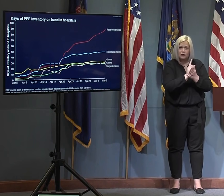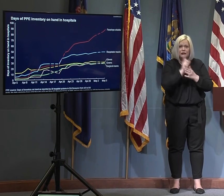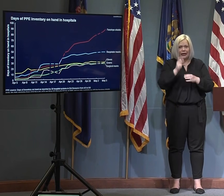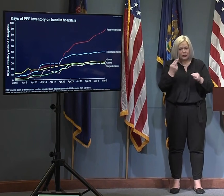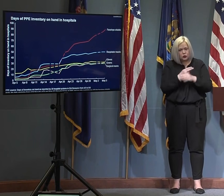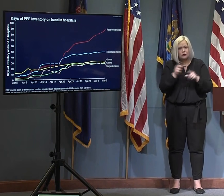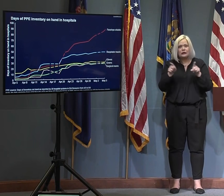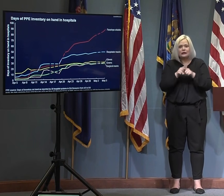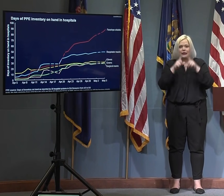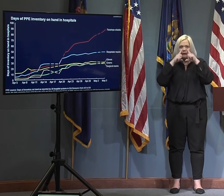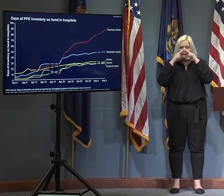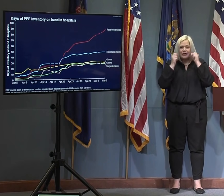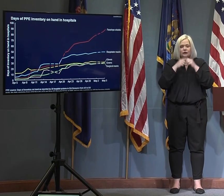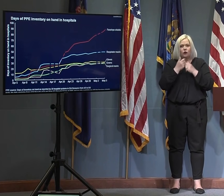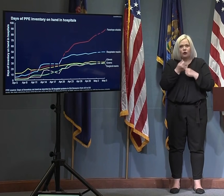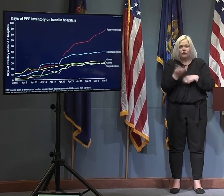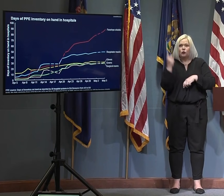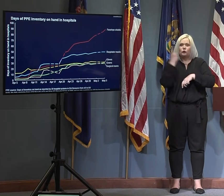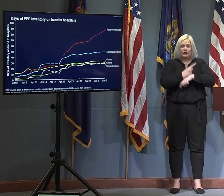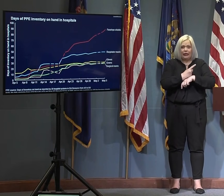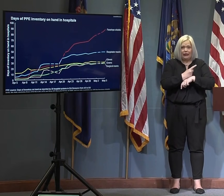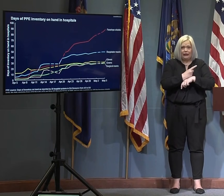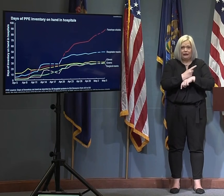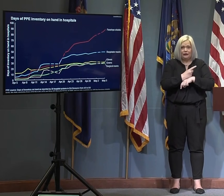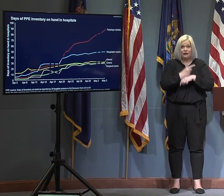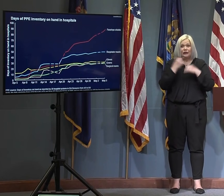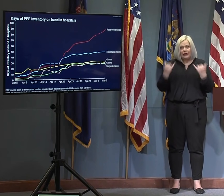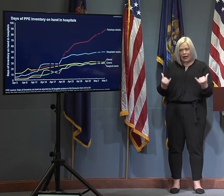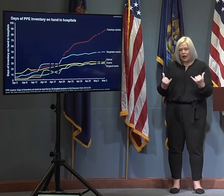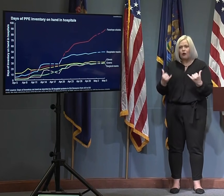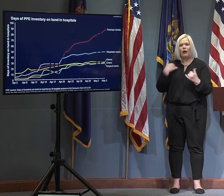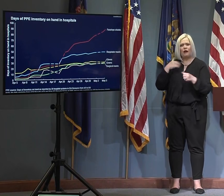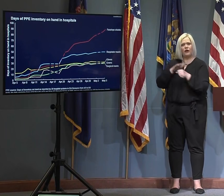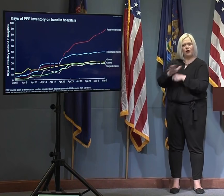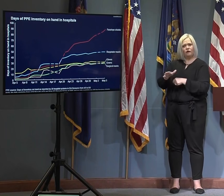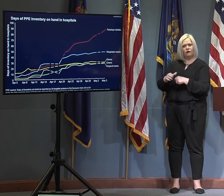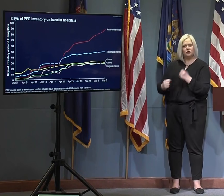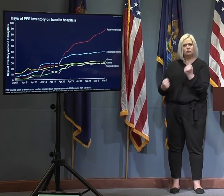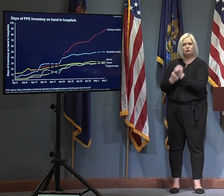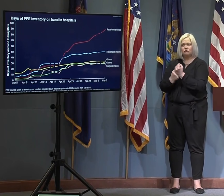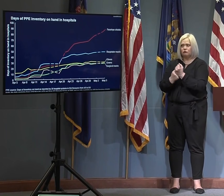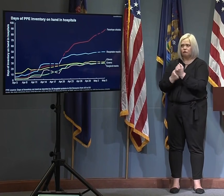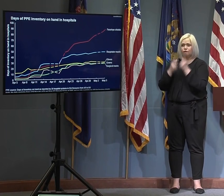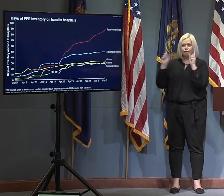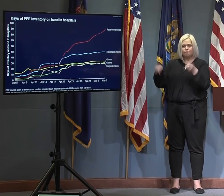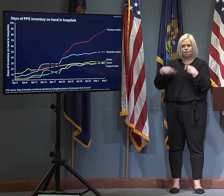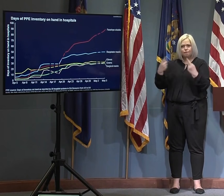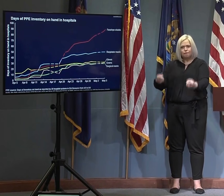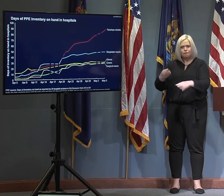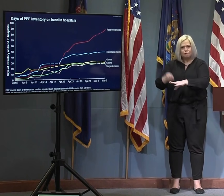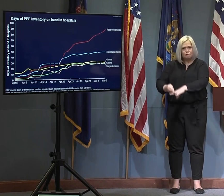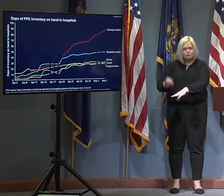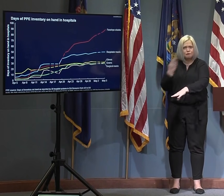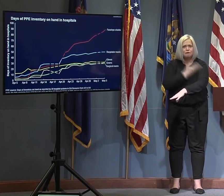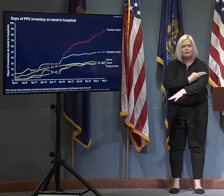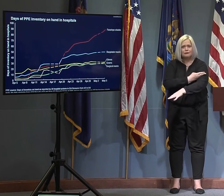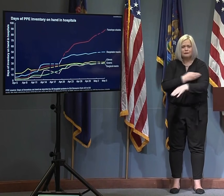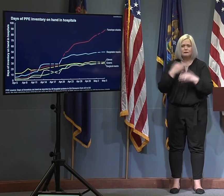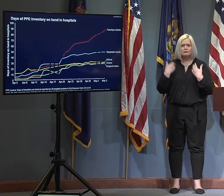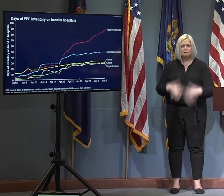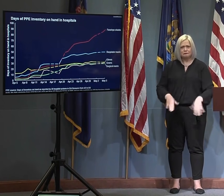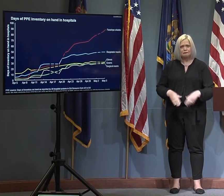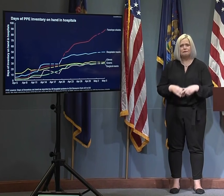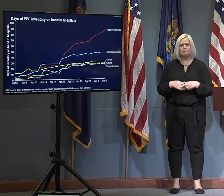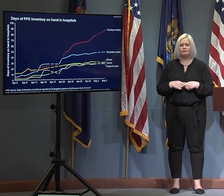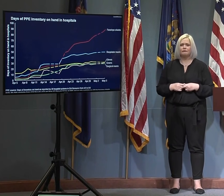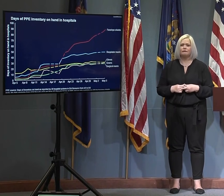same mask for days. This is the work that has been done in these intervening weeks, and that hard work is paying